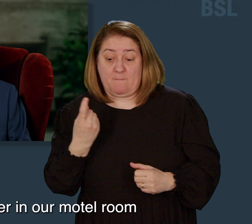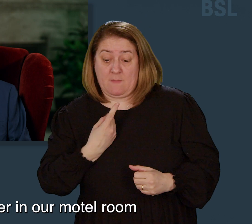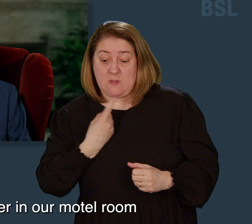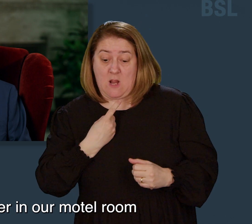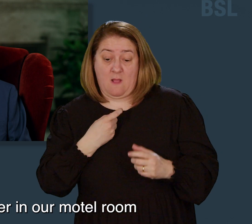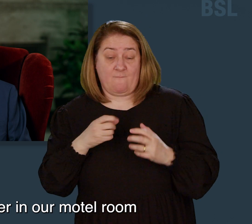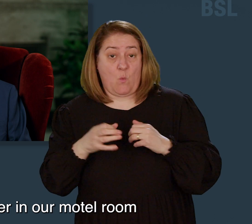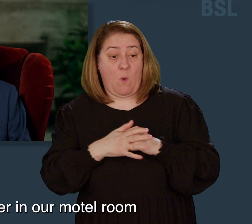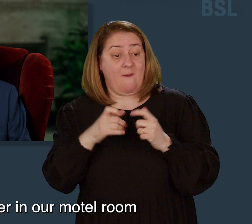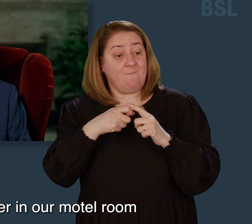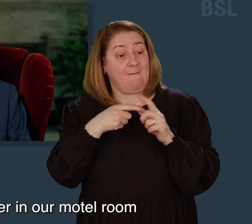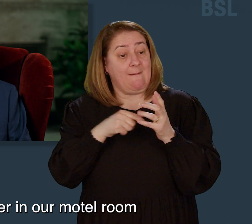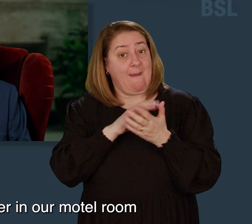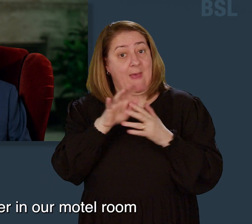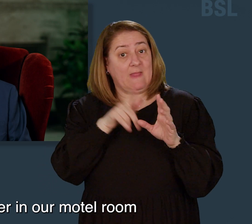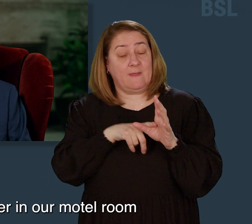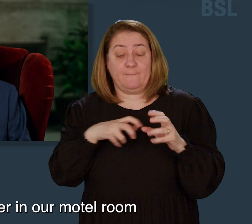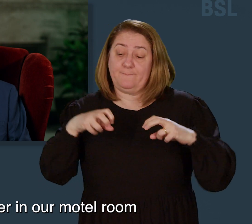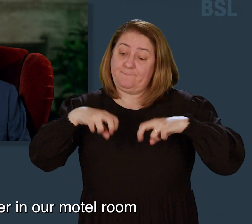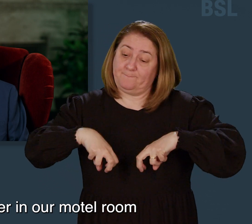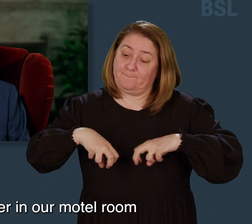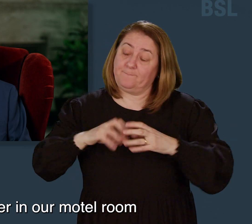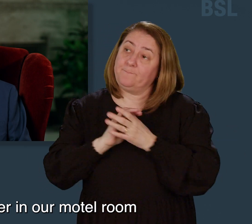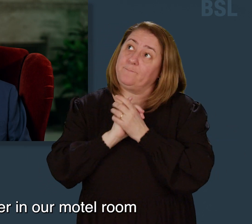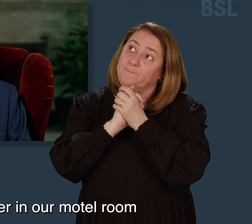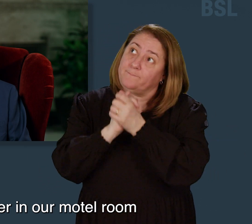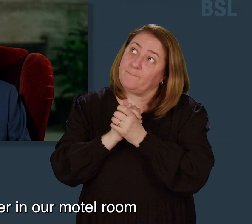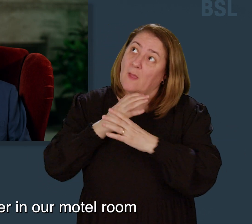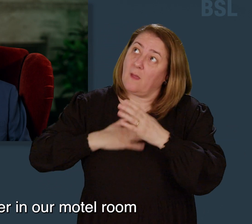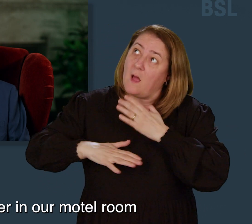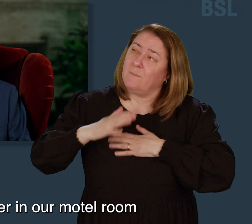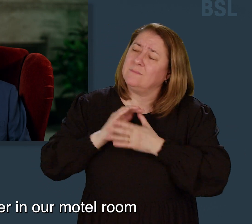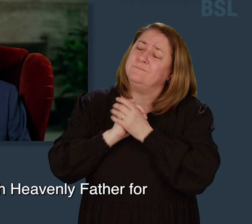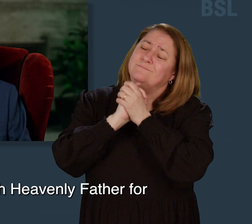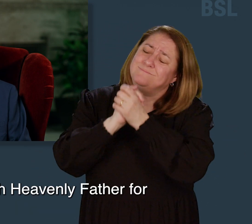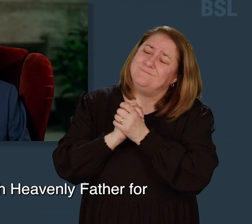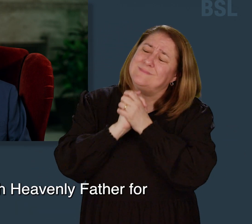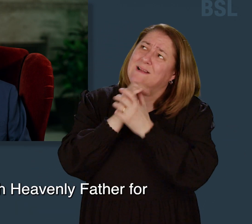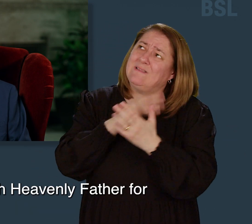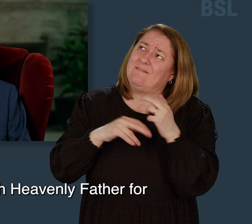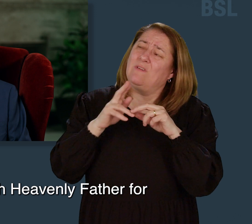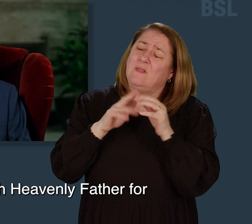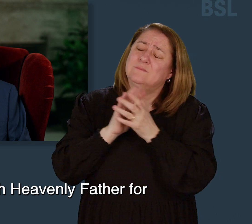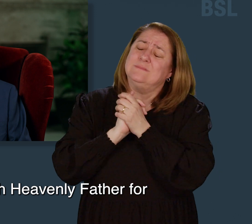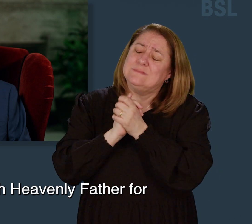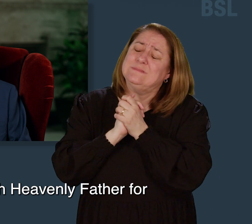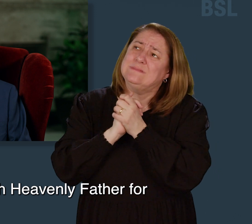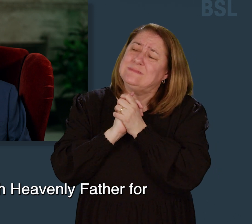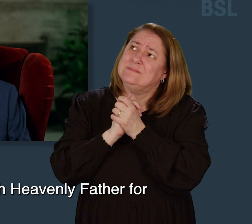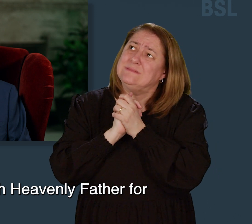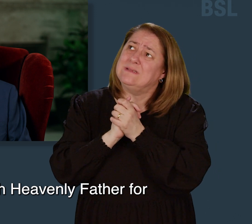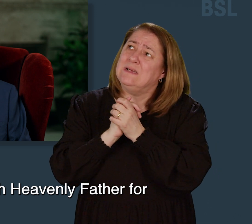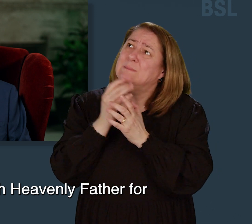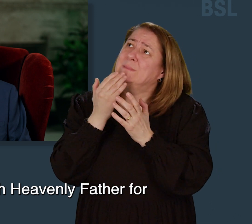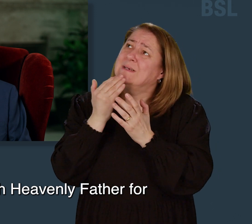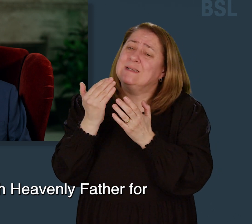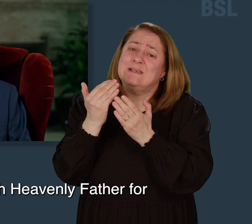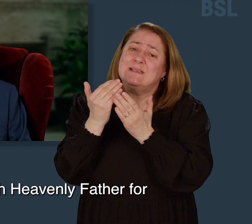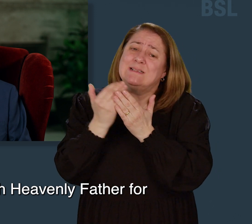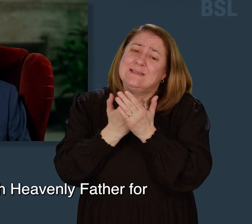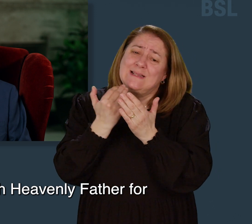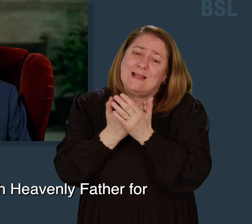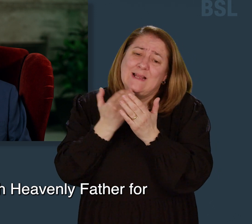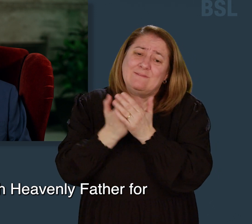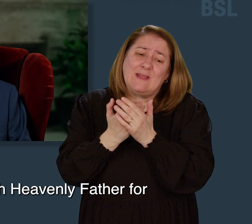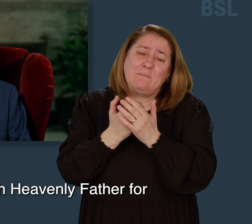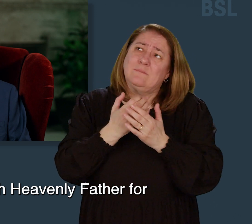Kathy and I knelt together in our motel room and humbly pleaded with Heavenly Father